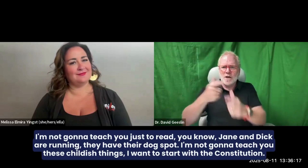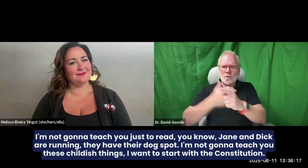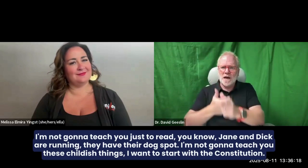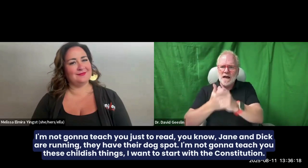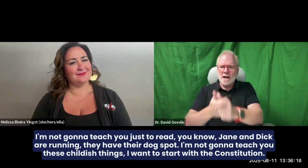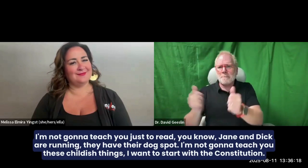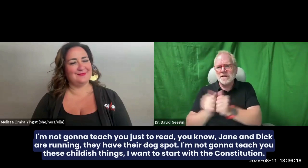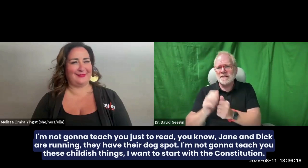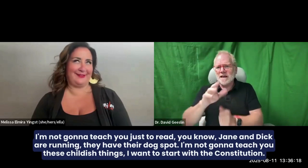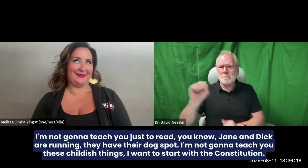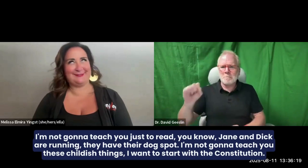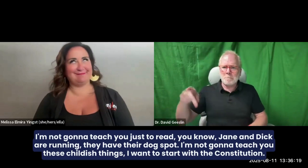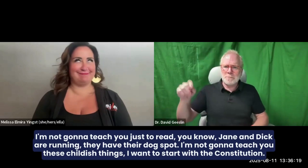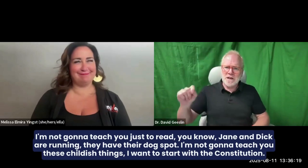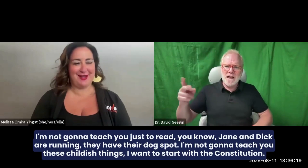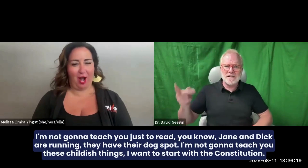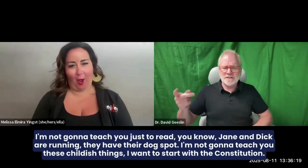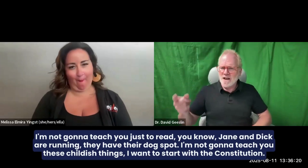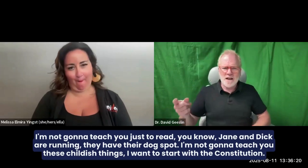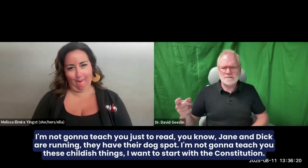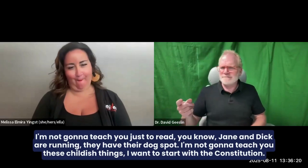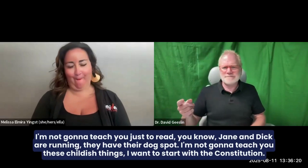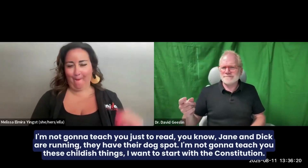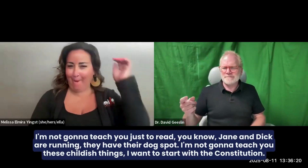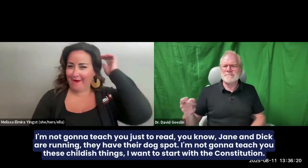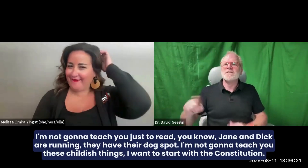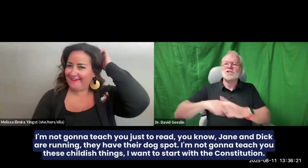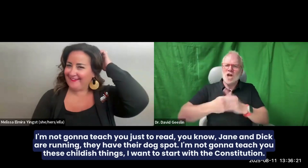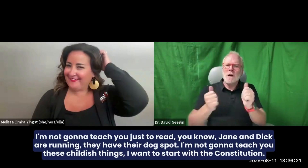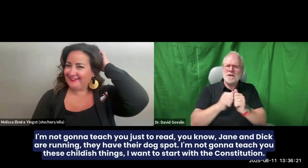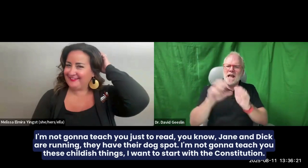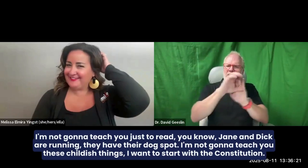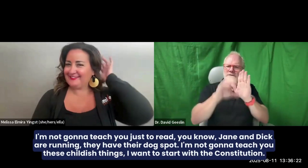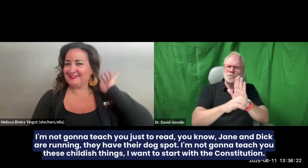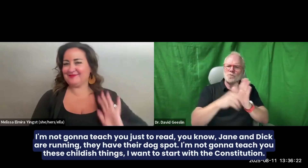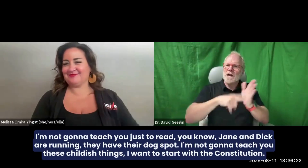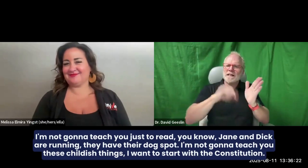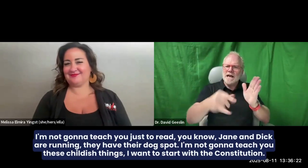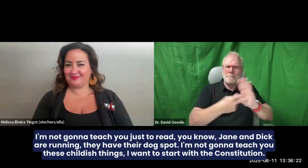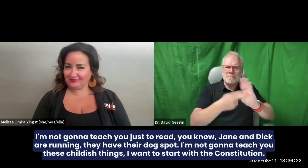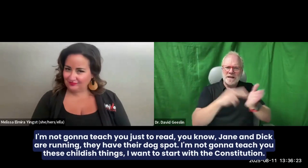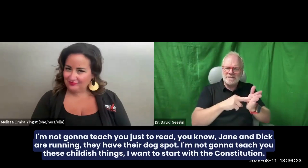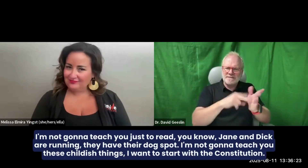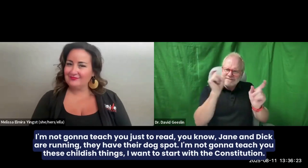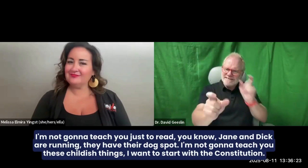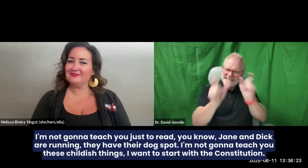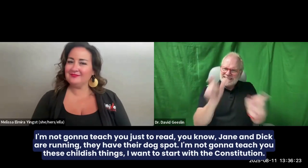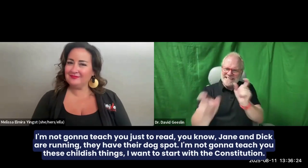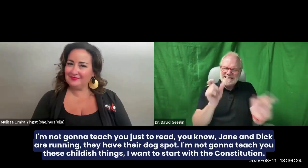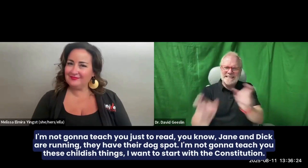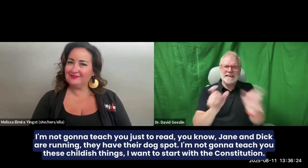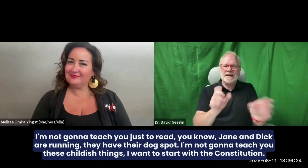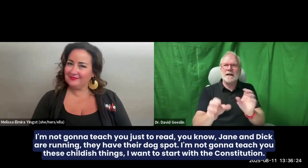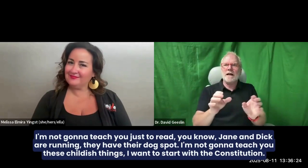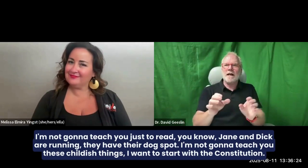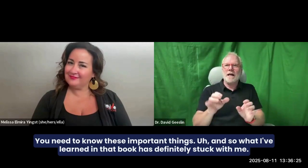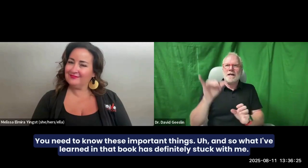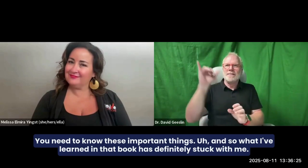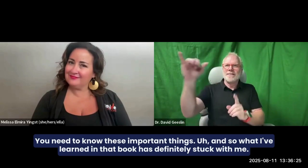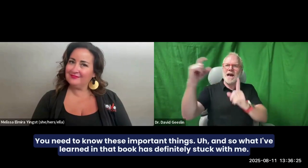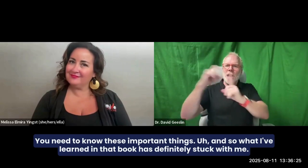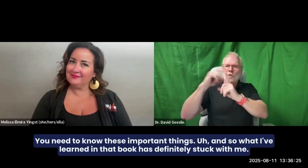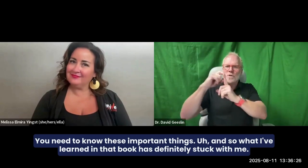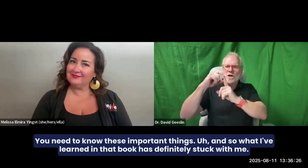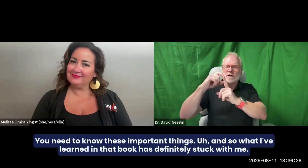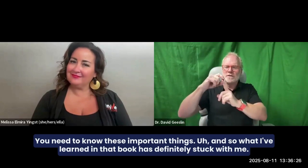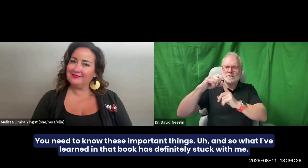teach you just to read, Jane and Dick are running, they have their dog Spot. I'm not going to teach you these childish things. I want to start with the Constitution. You need